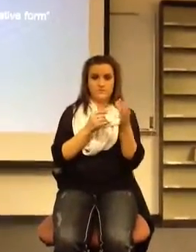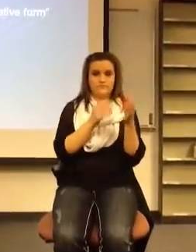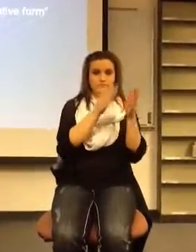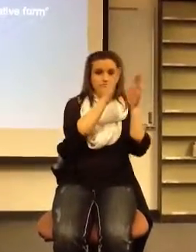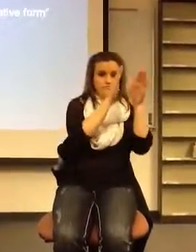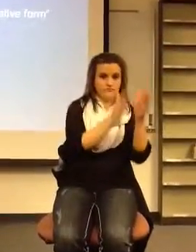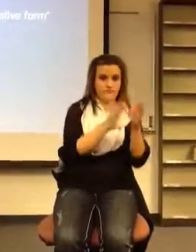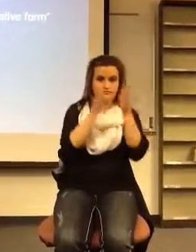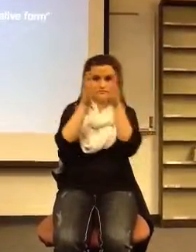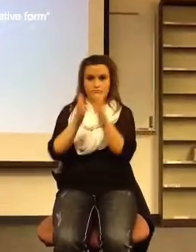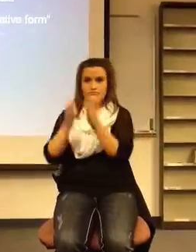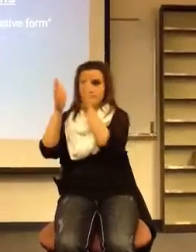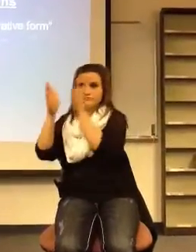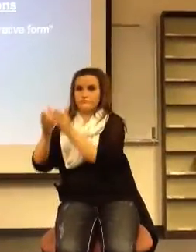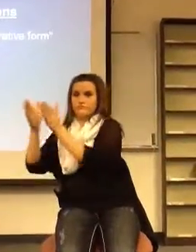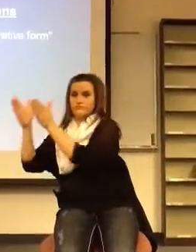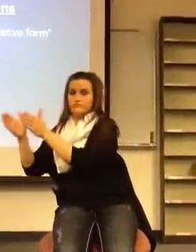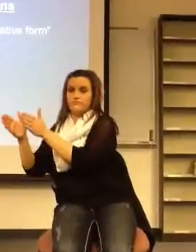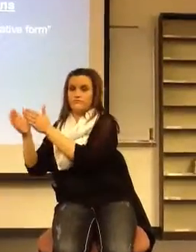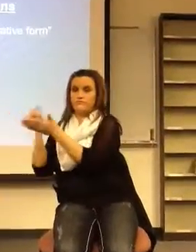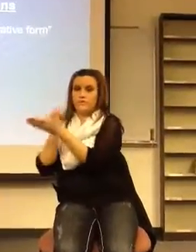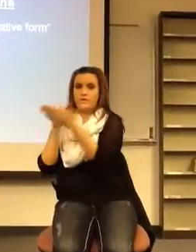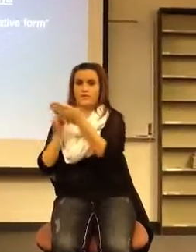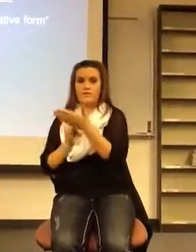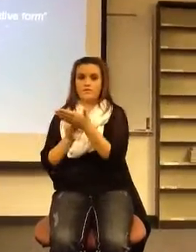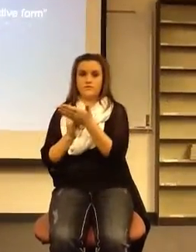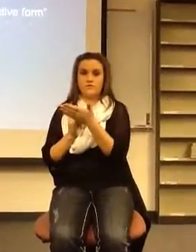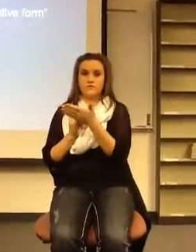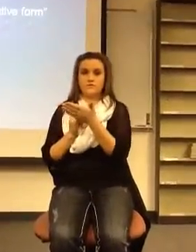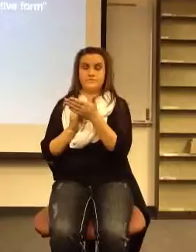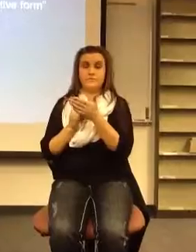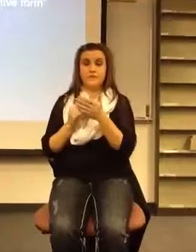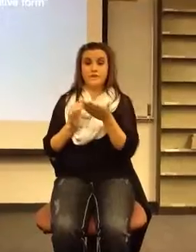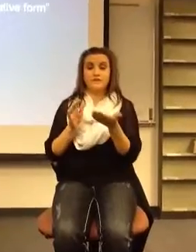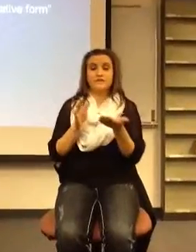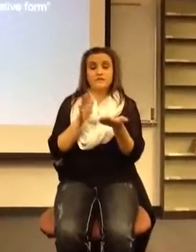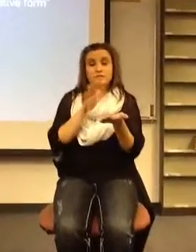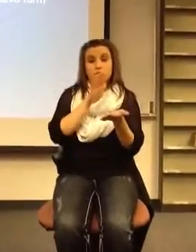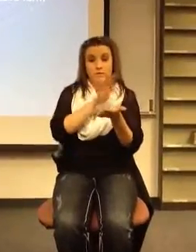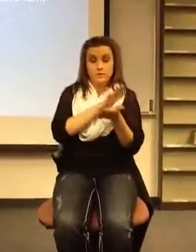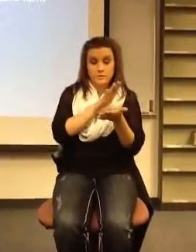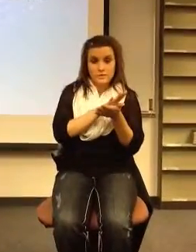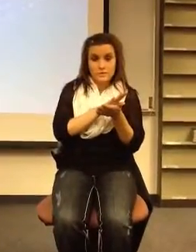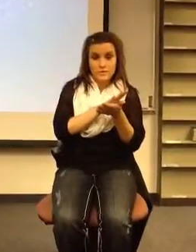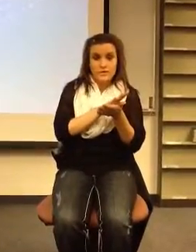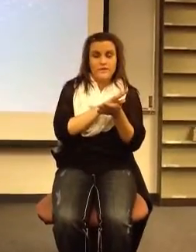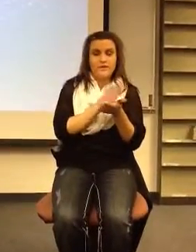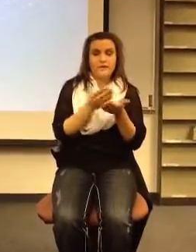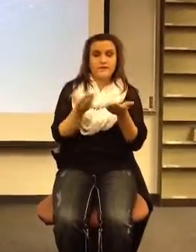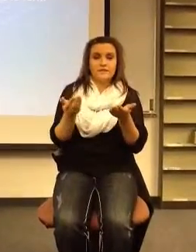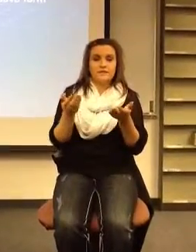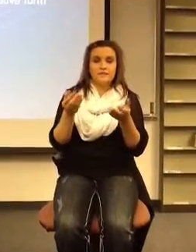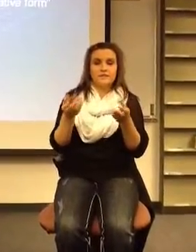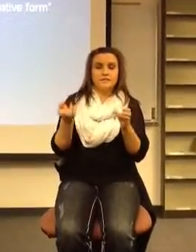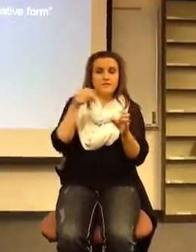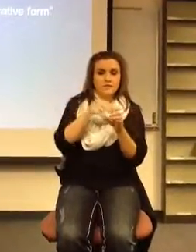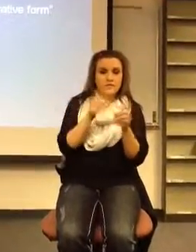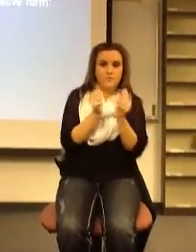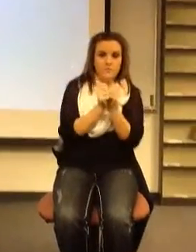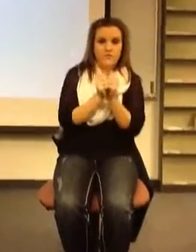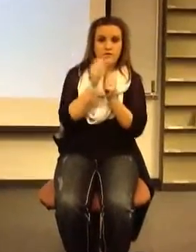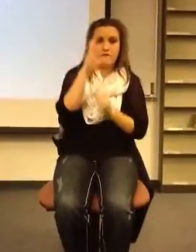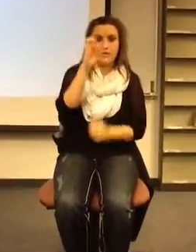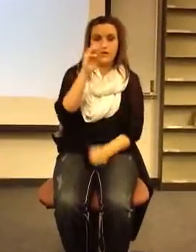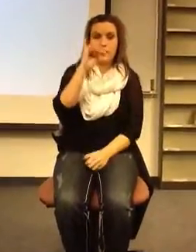However, there is actually scholarship around comic books, and you can actually get your PhD in comic